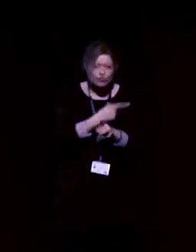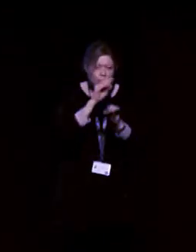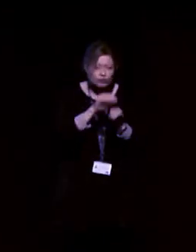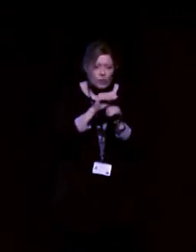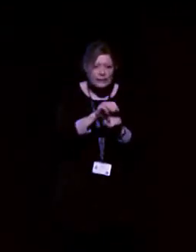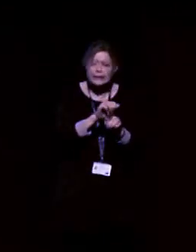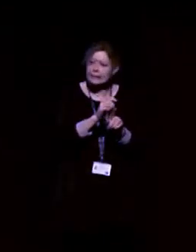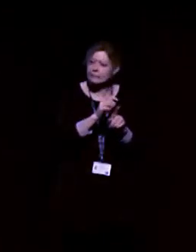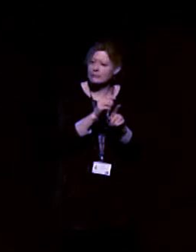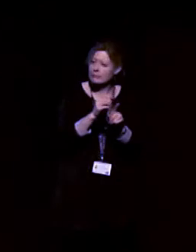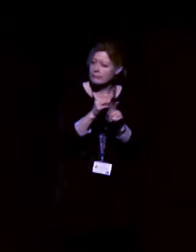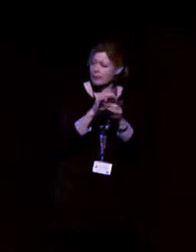run so well.